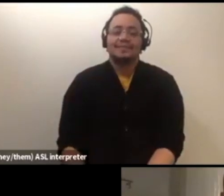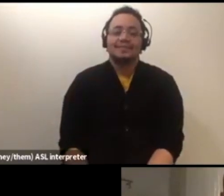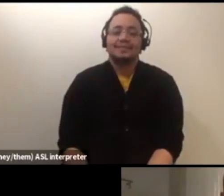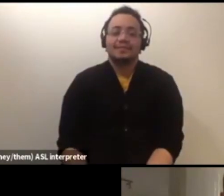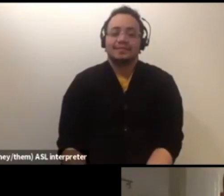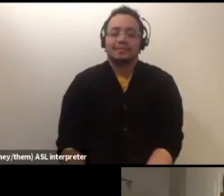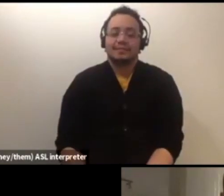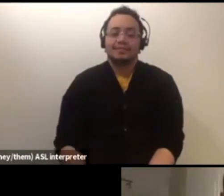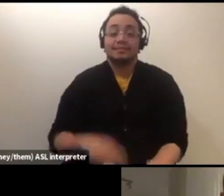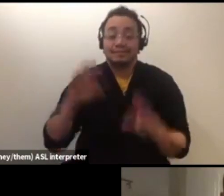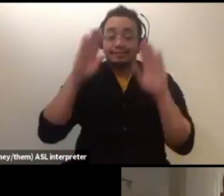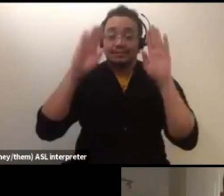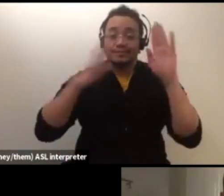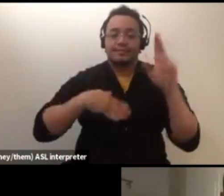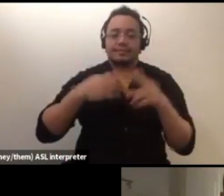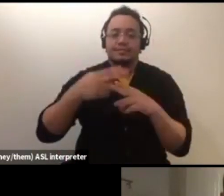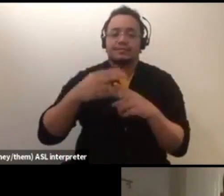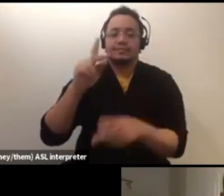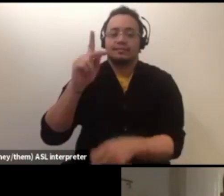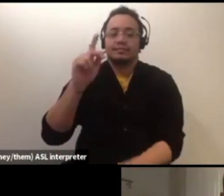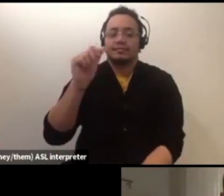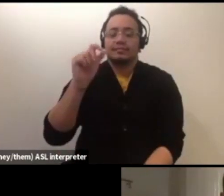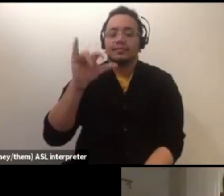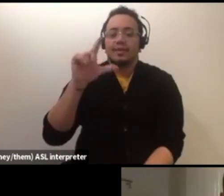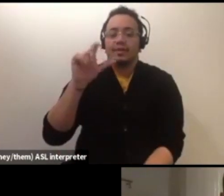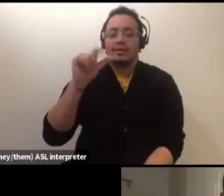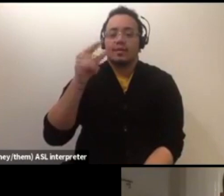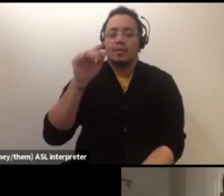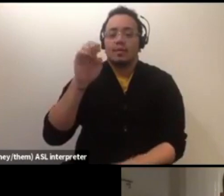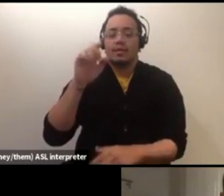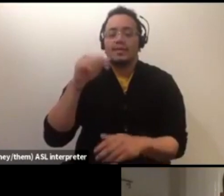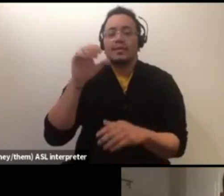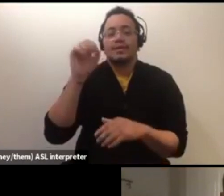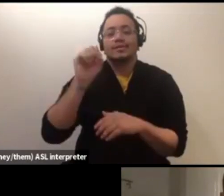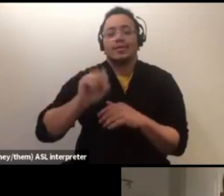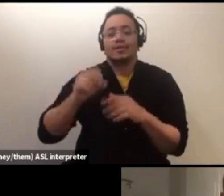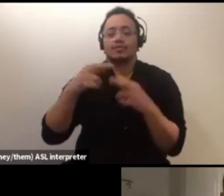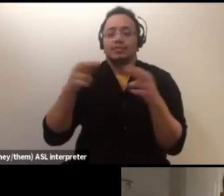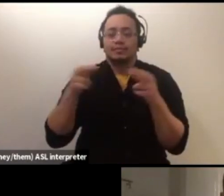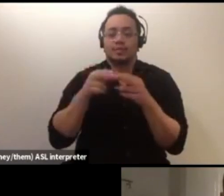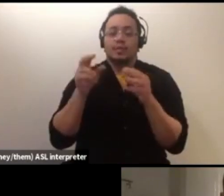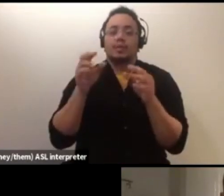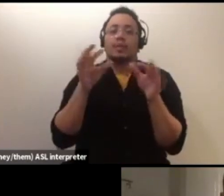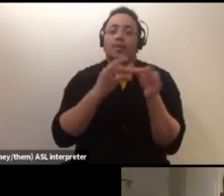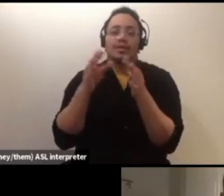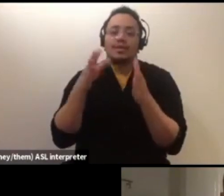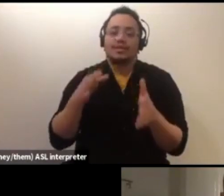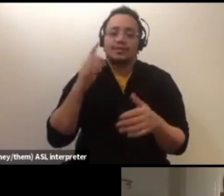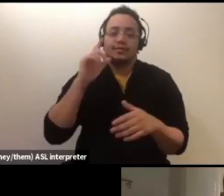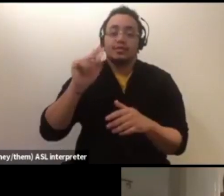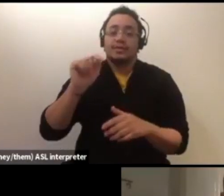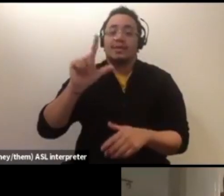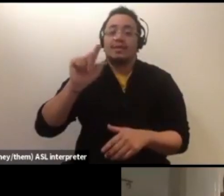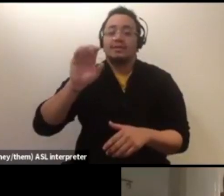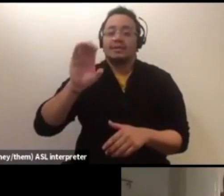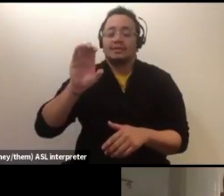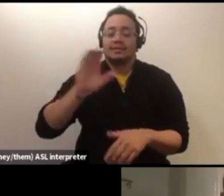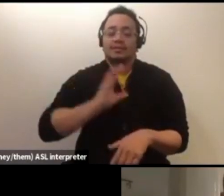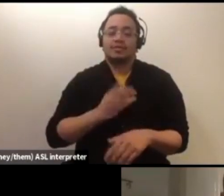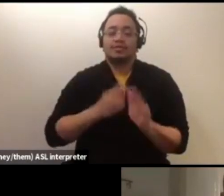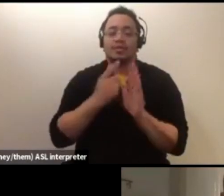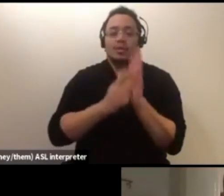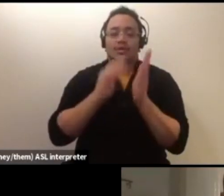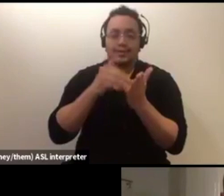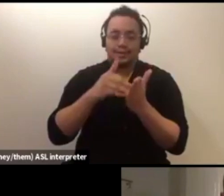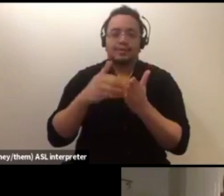My name is Kayla Gore, and I am the Southern Regional Organizer with the Transgender Law Center. And we're hosting a live today. We have